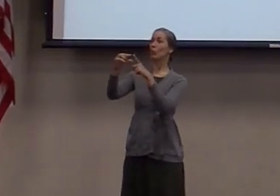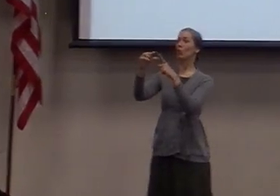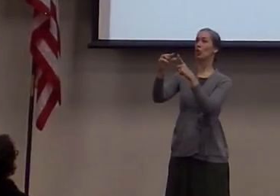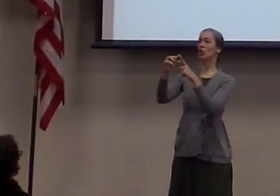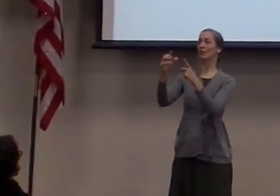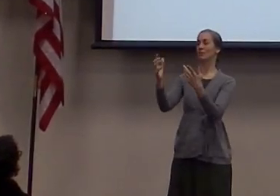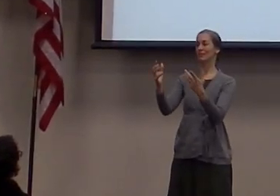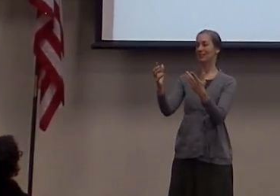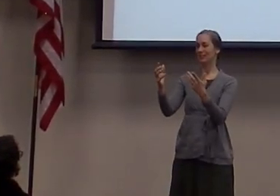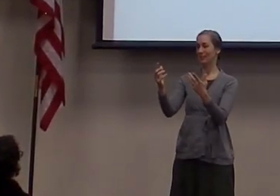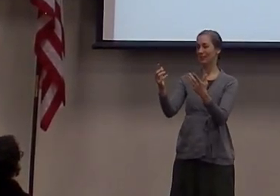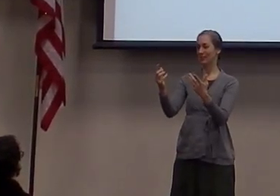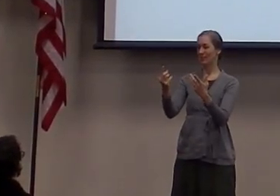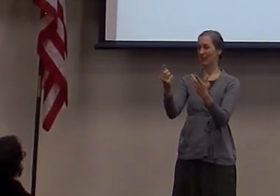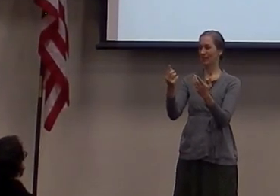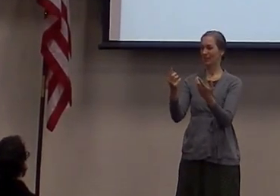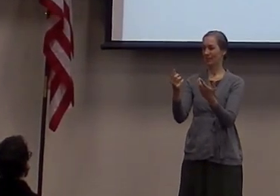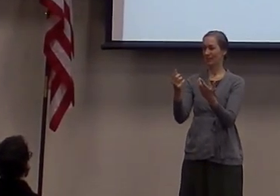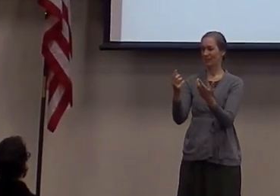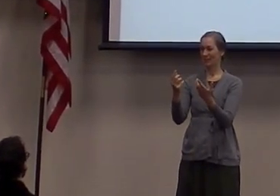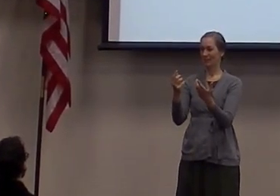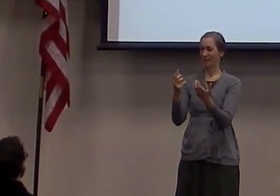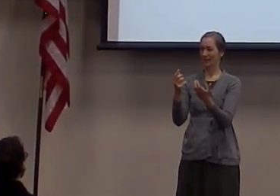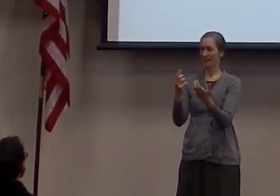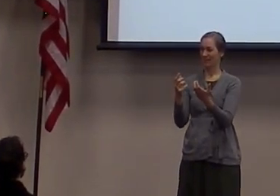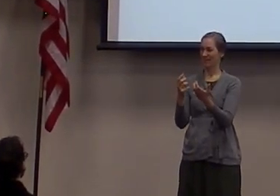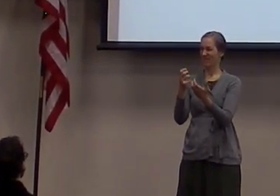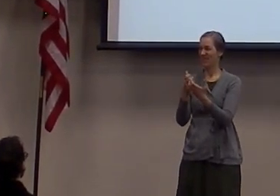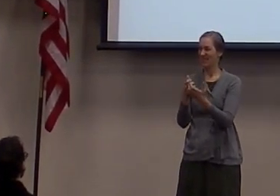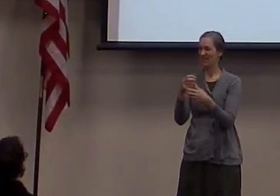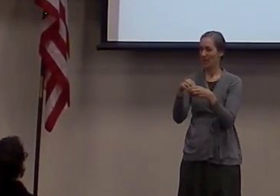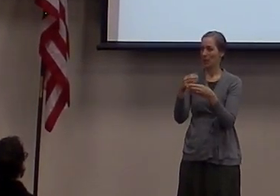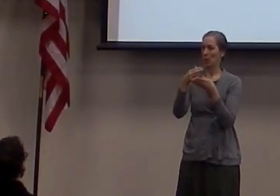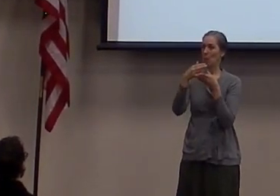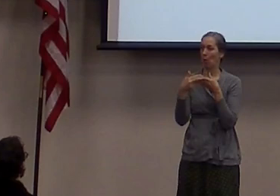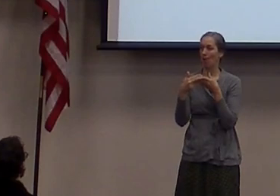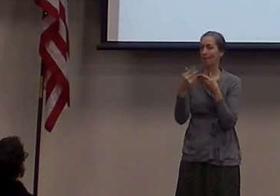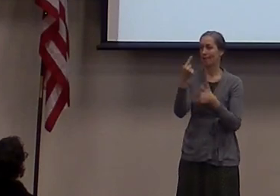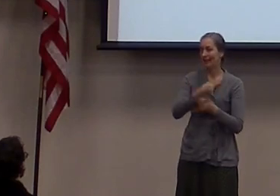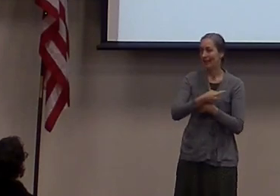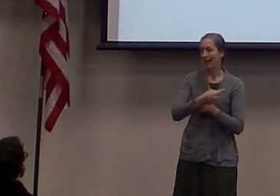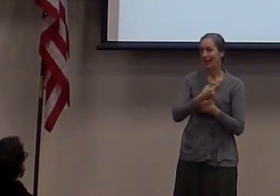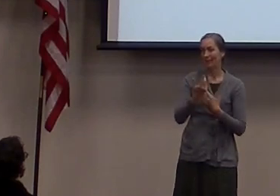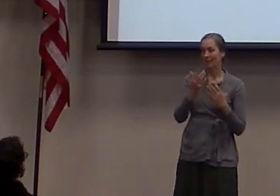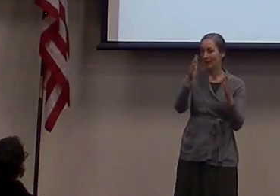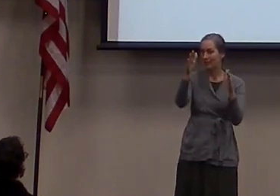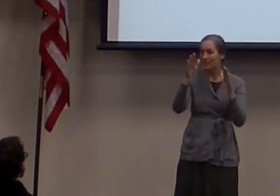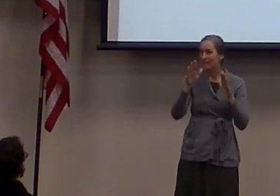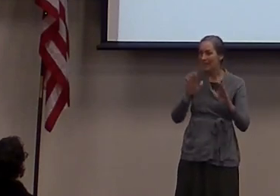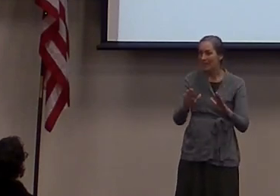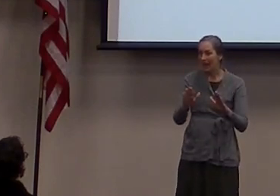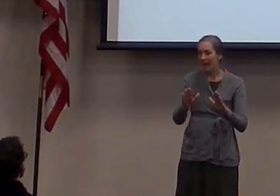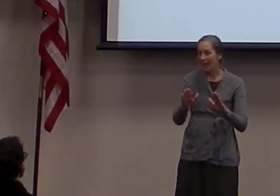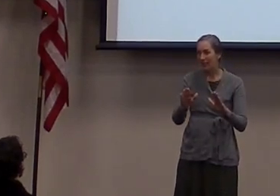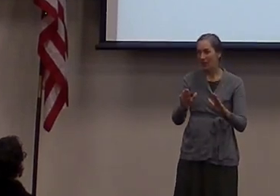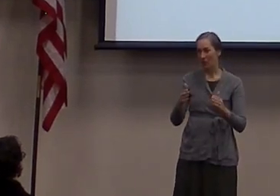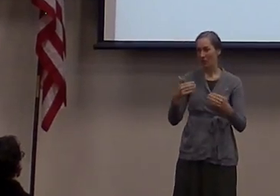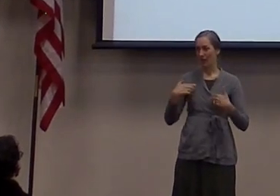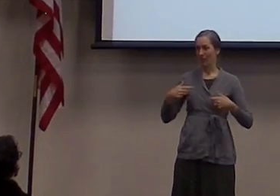something that fits in little segments of a day on Sunday. behind a piece of furniture like